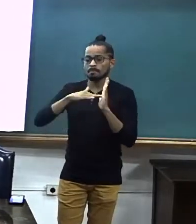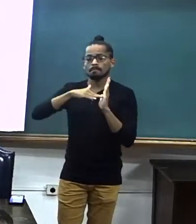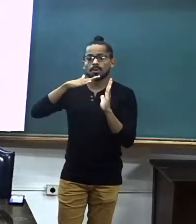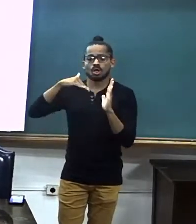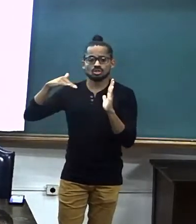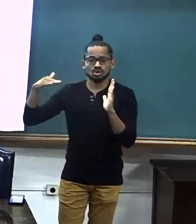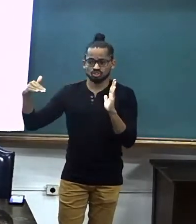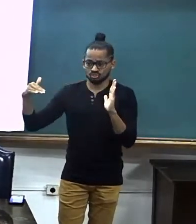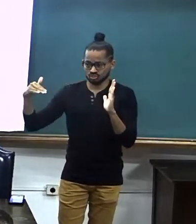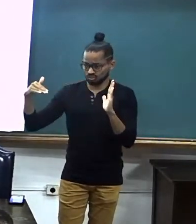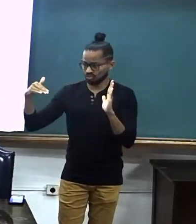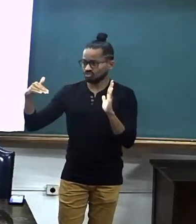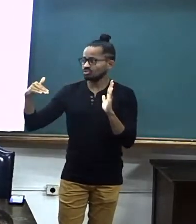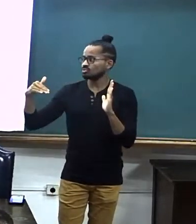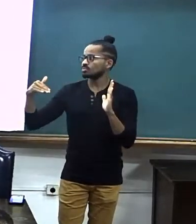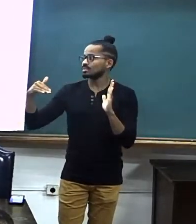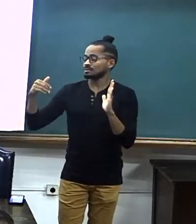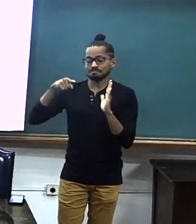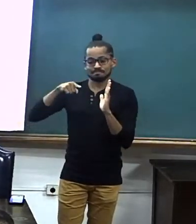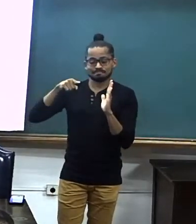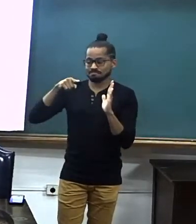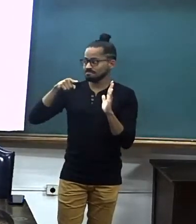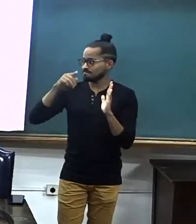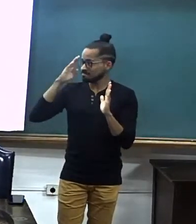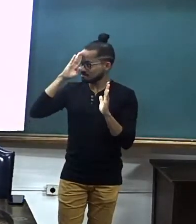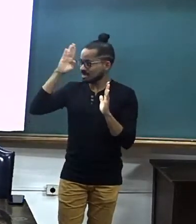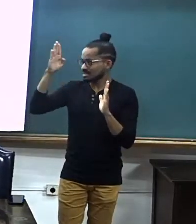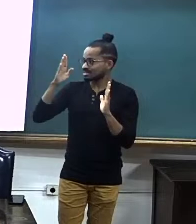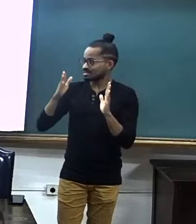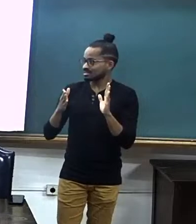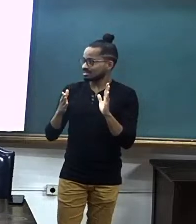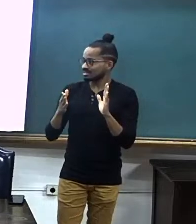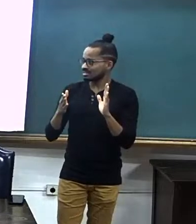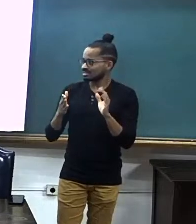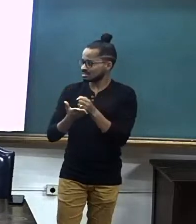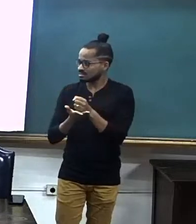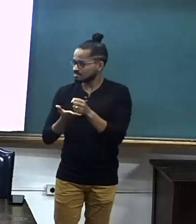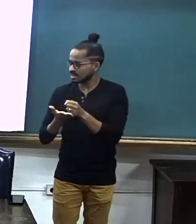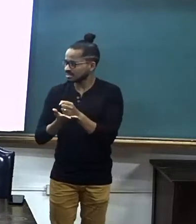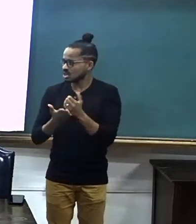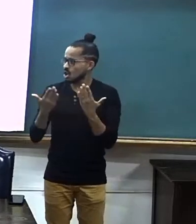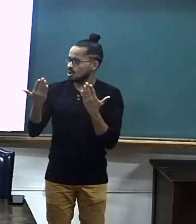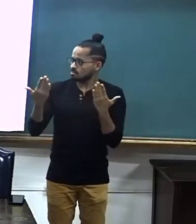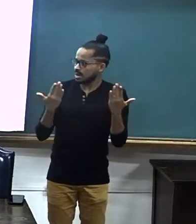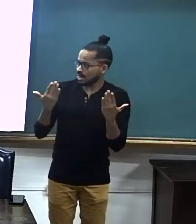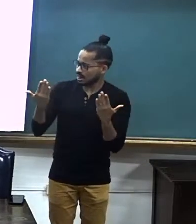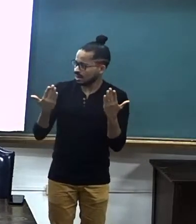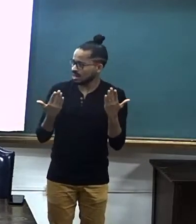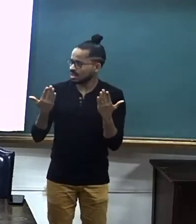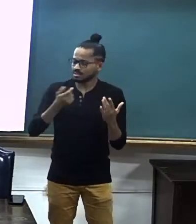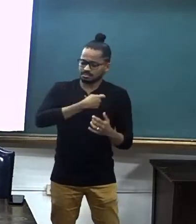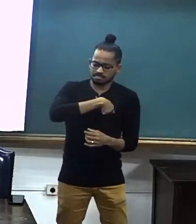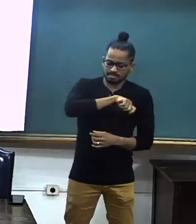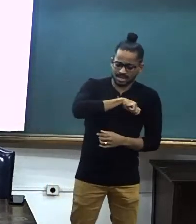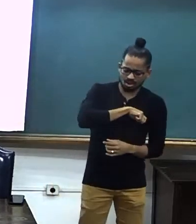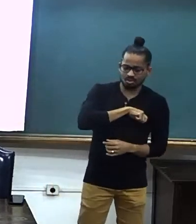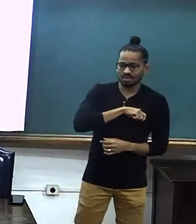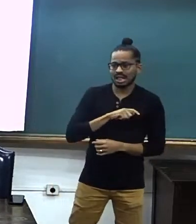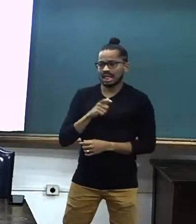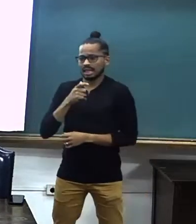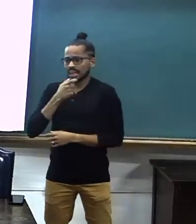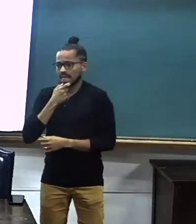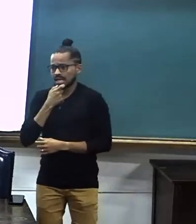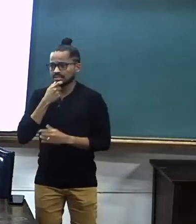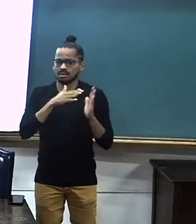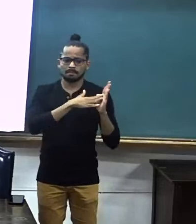prosody, especially in the comparison between Spanish and English